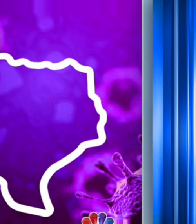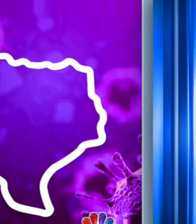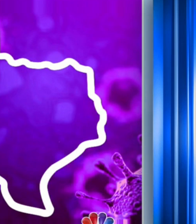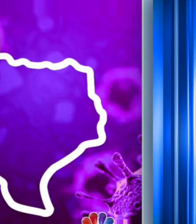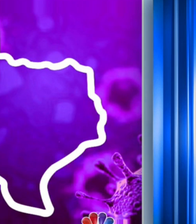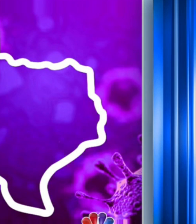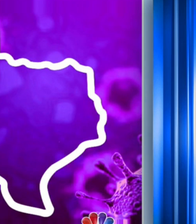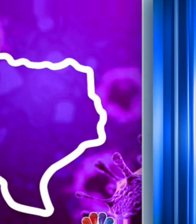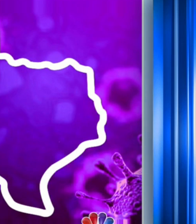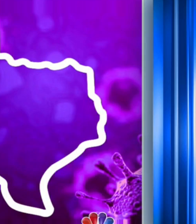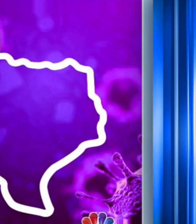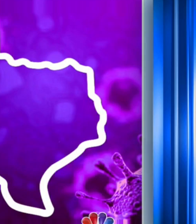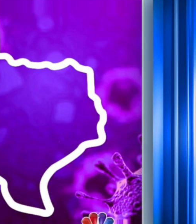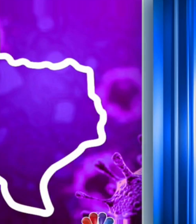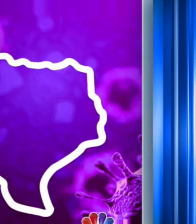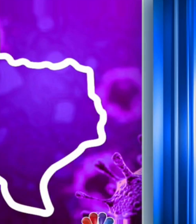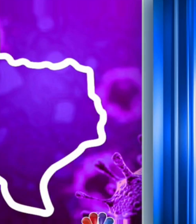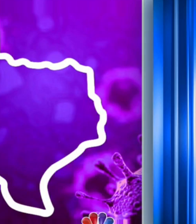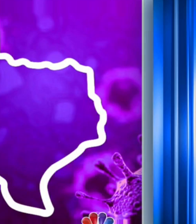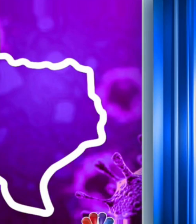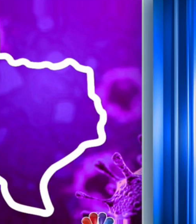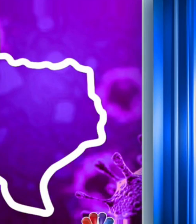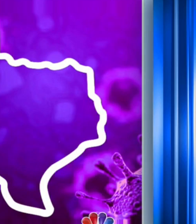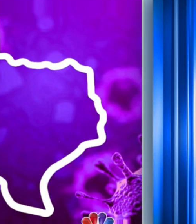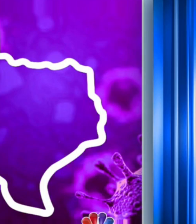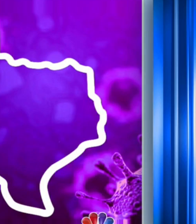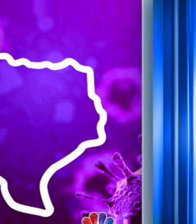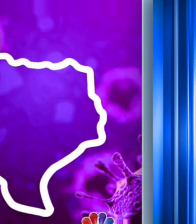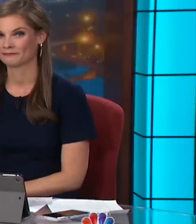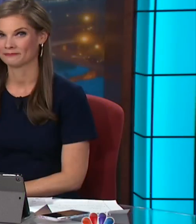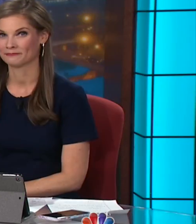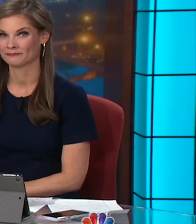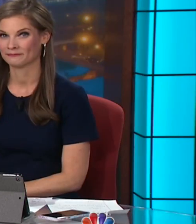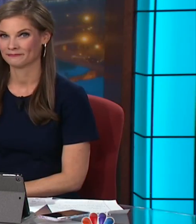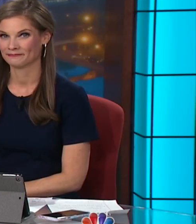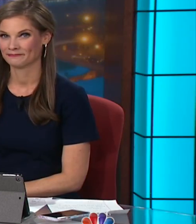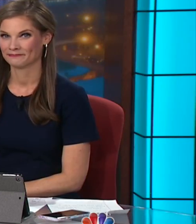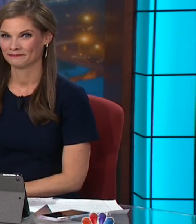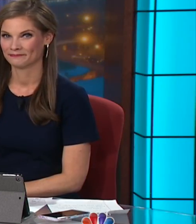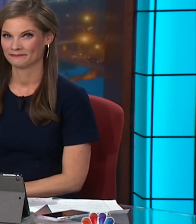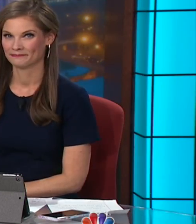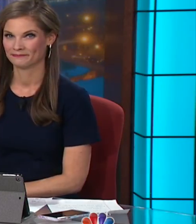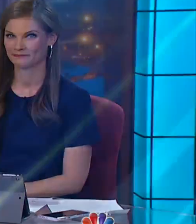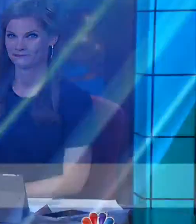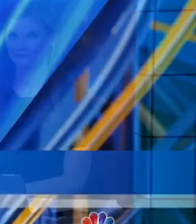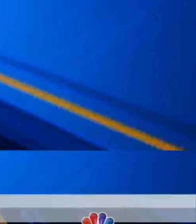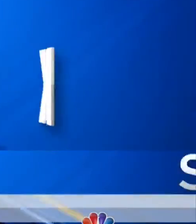now, that is not needed, and that is a great thing. And this has been a KTK News Special Report.